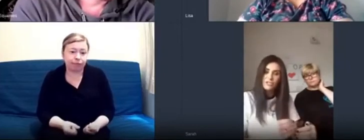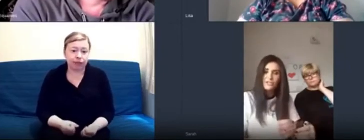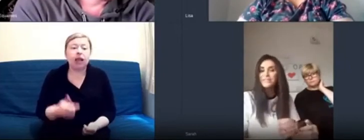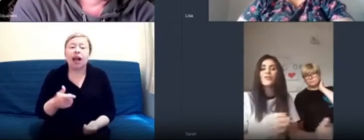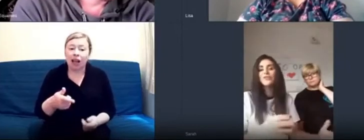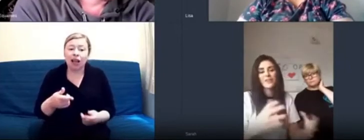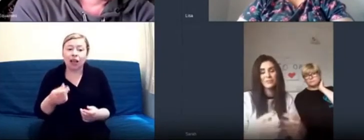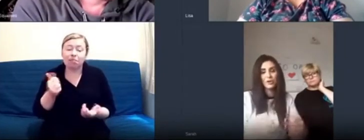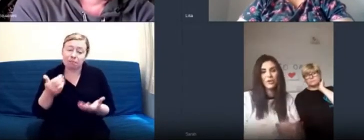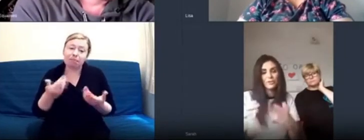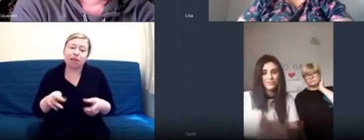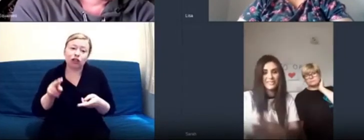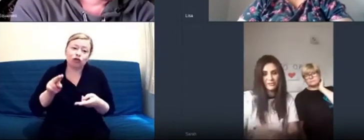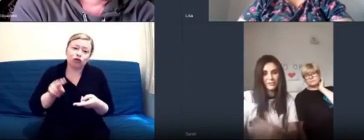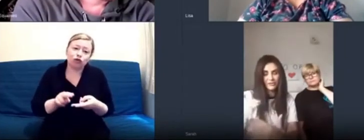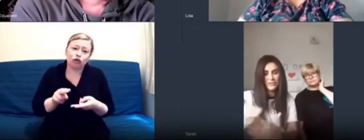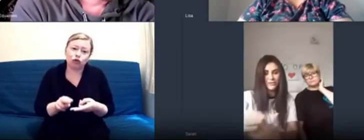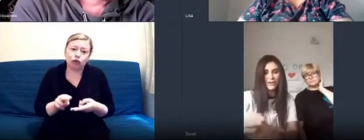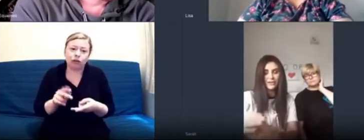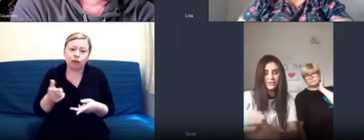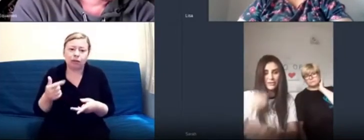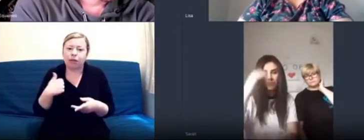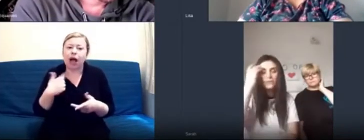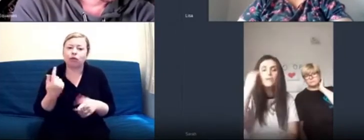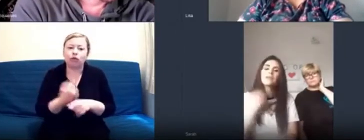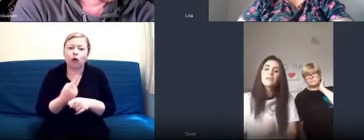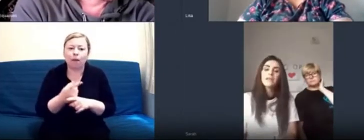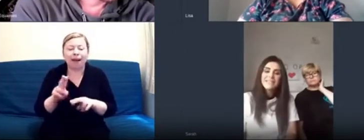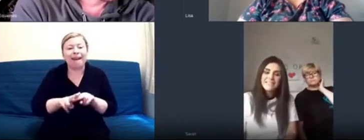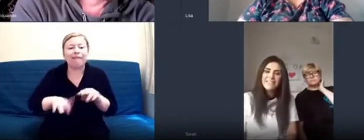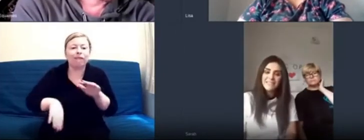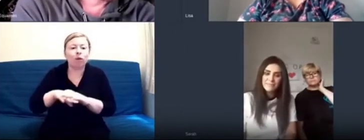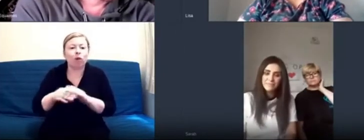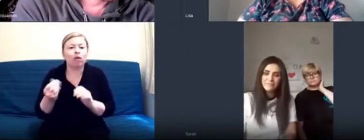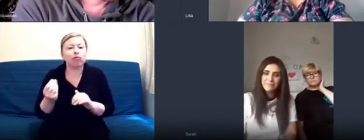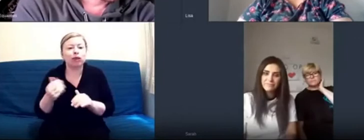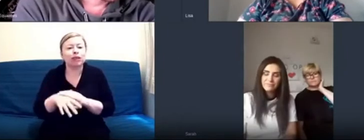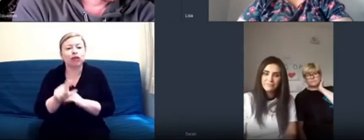been reduced, and it's not that I'm talking about the retail face value.